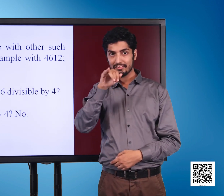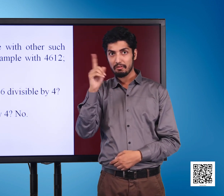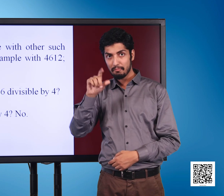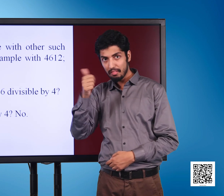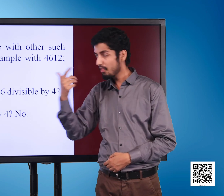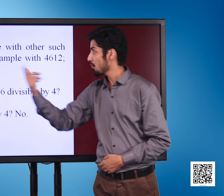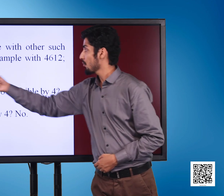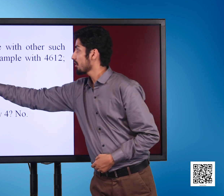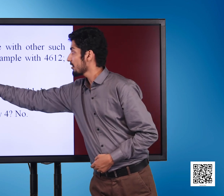3516,